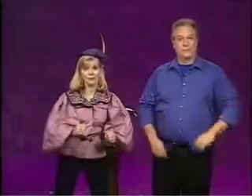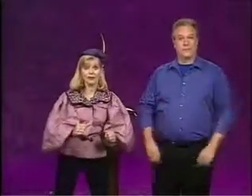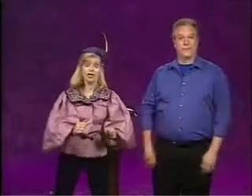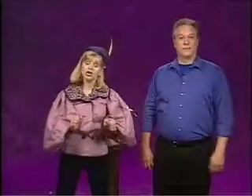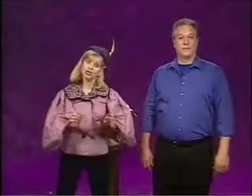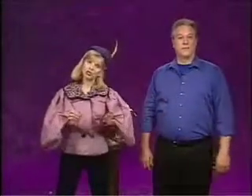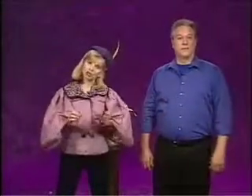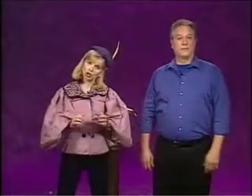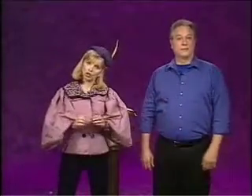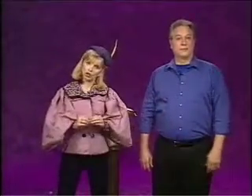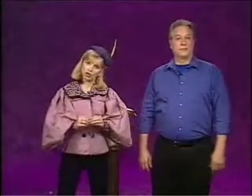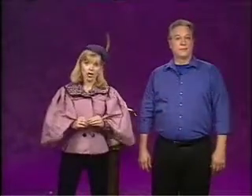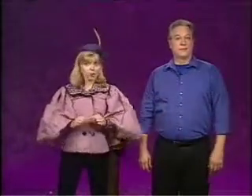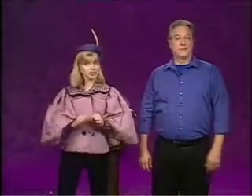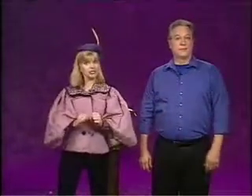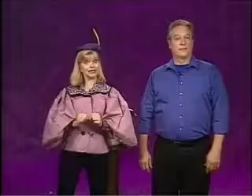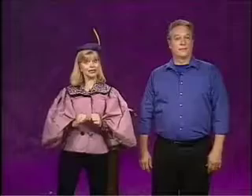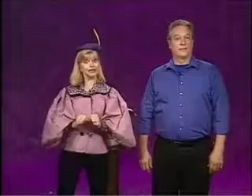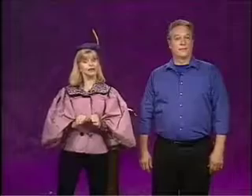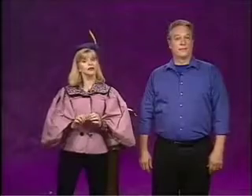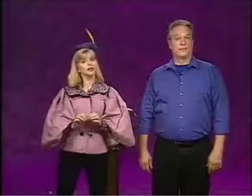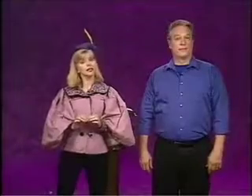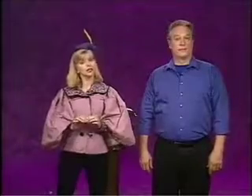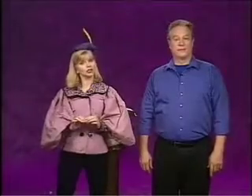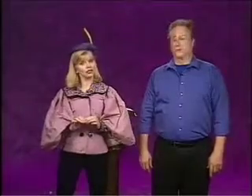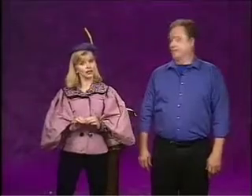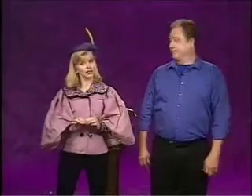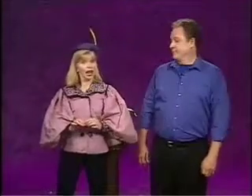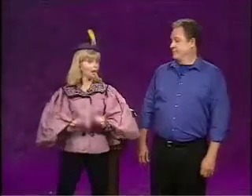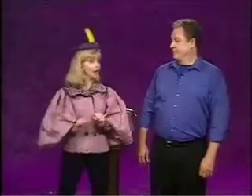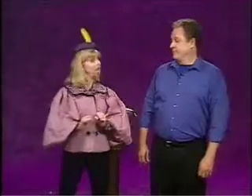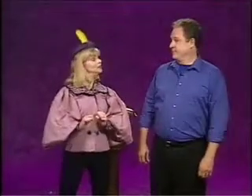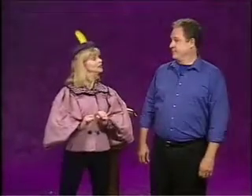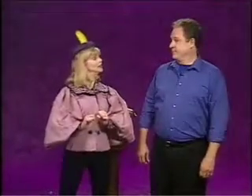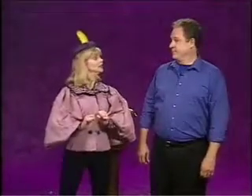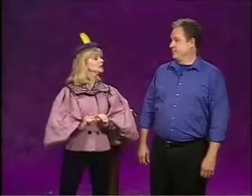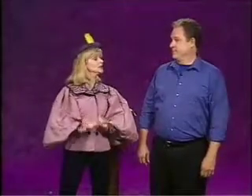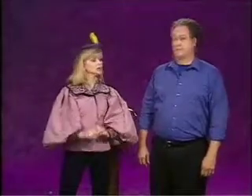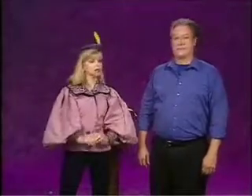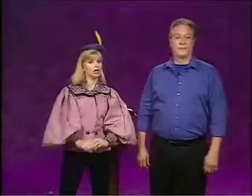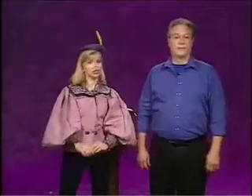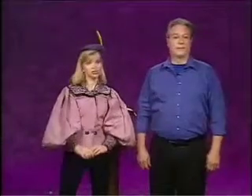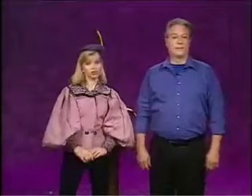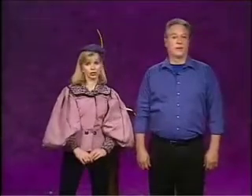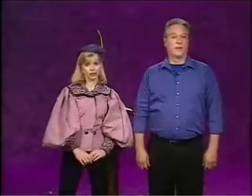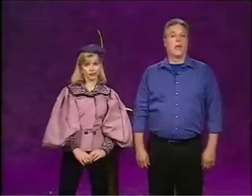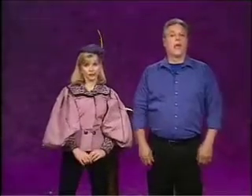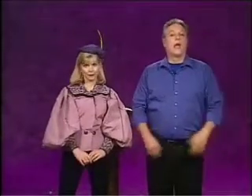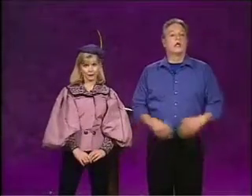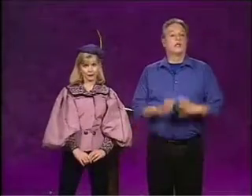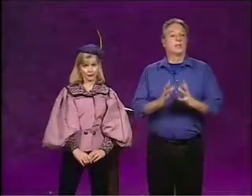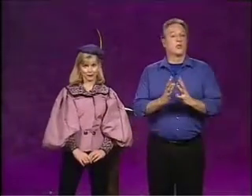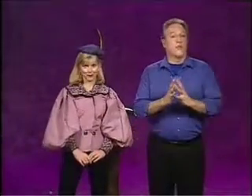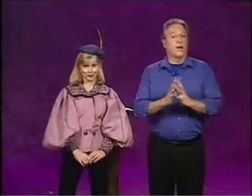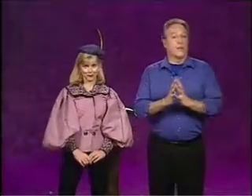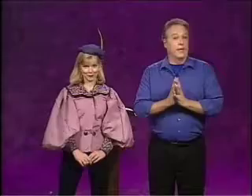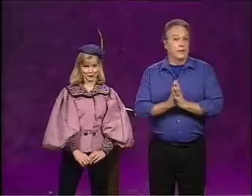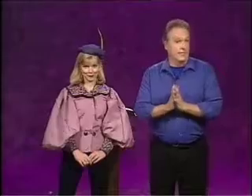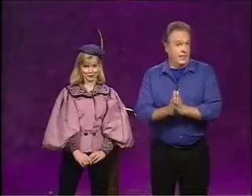Rapidly, slowly, briskly, leisurely, lively, sluggishly. Describe